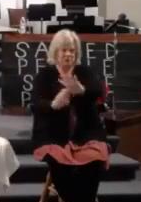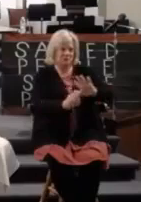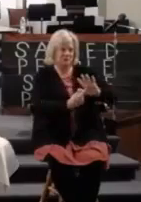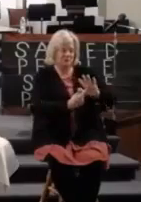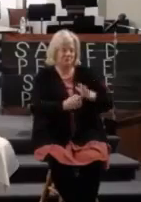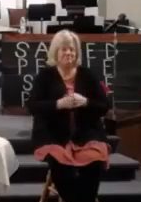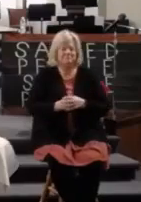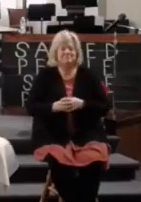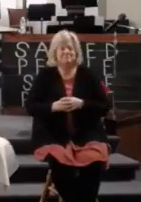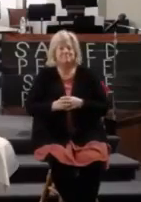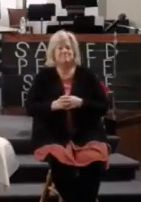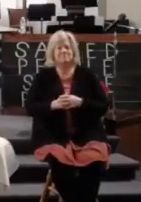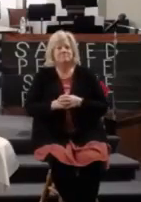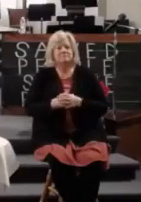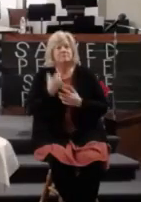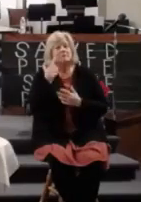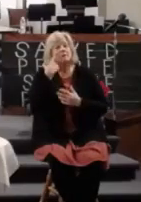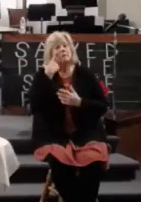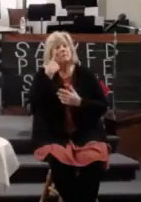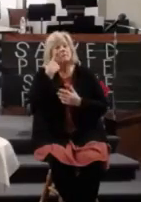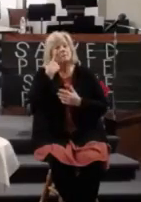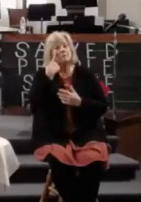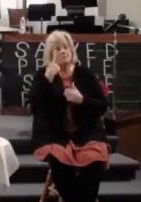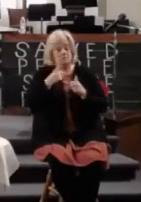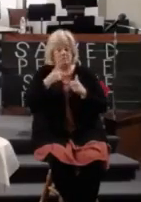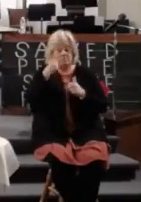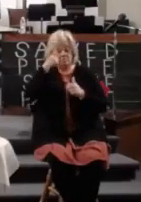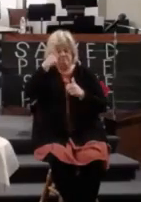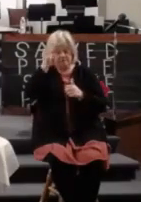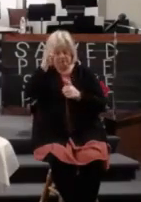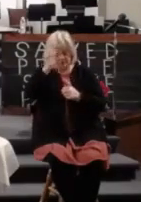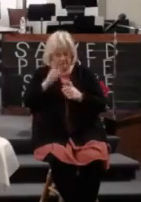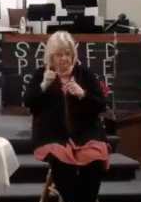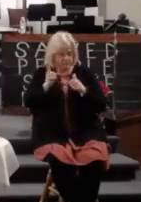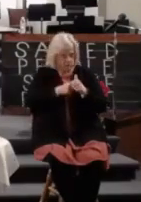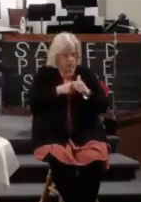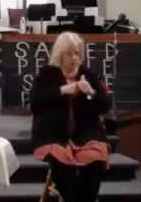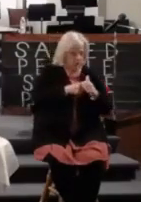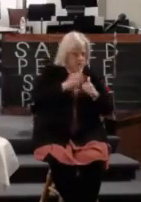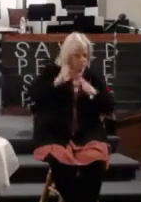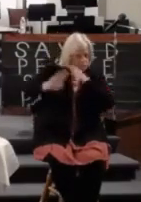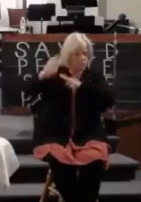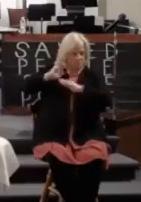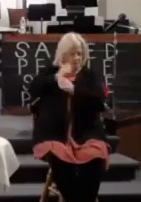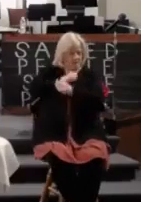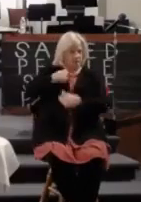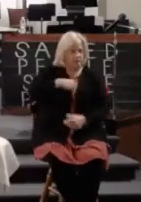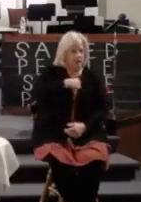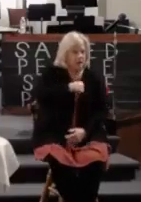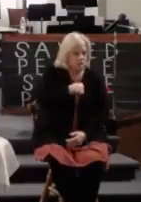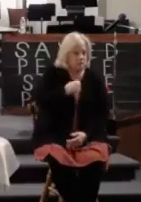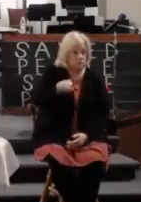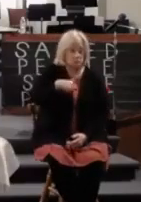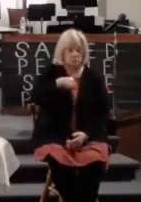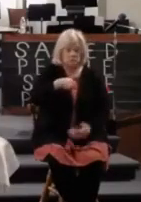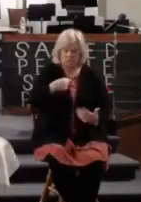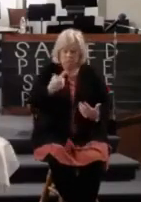So because God first loved us, then we only have two things to do in